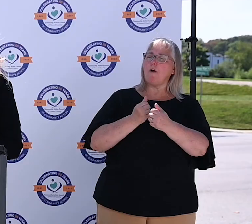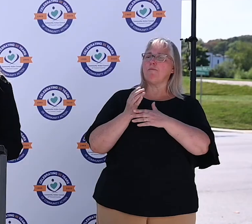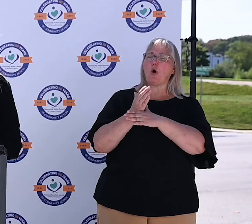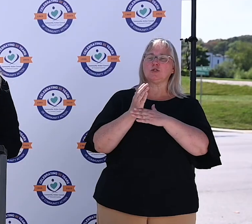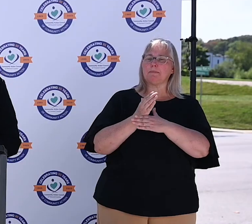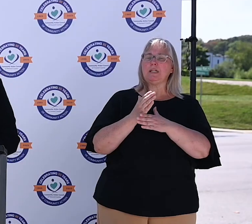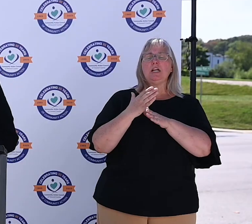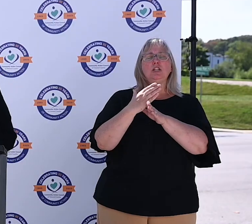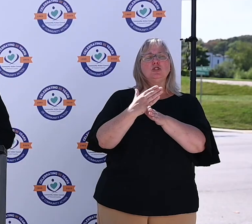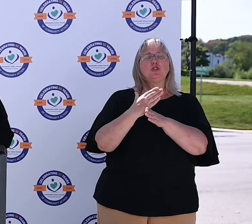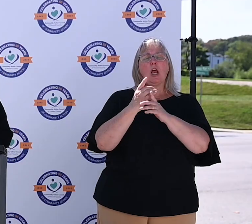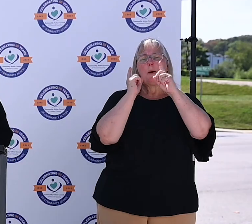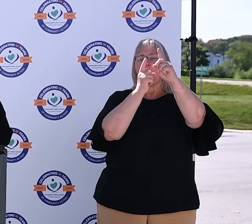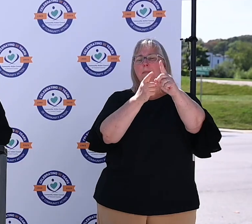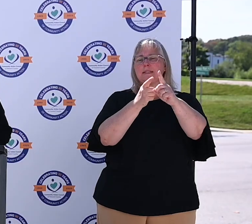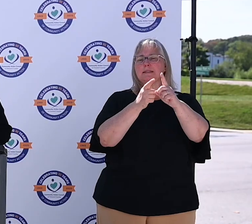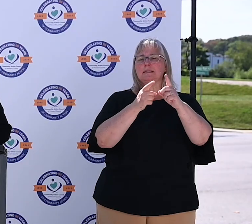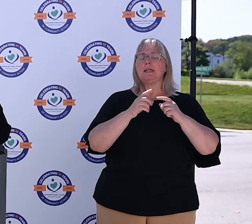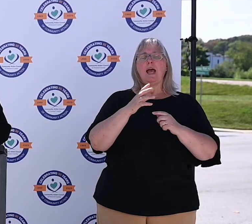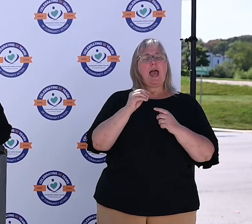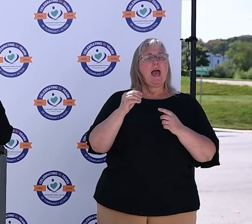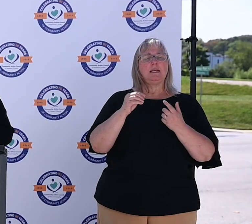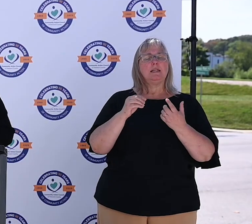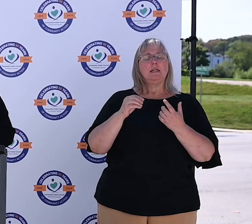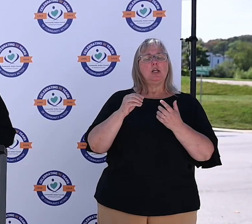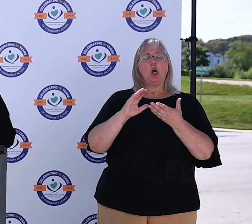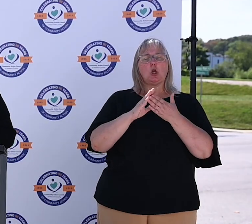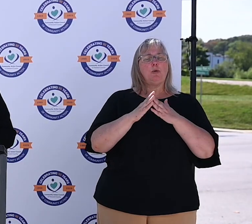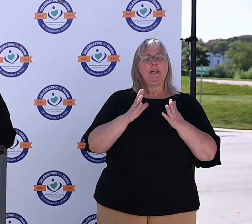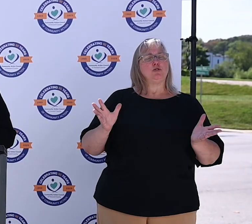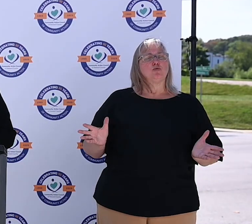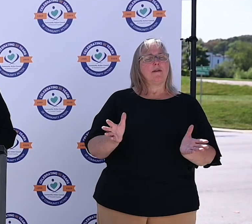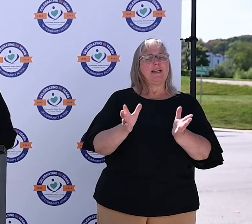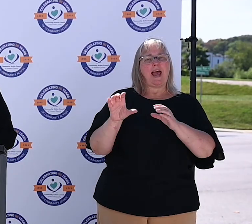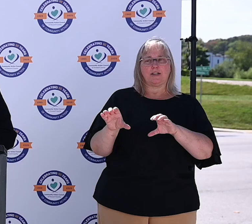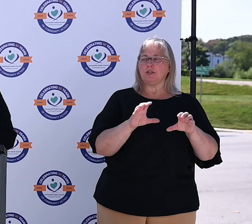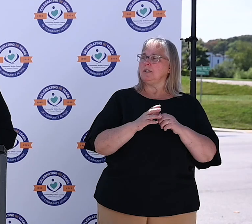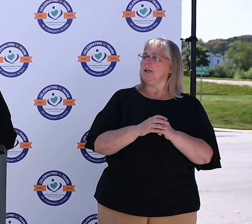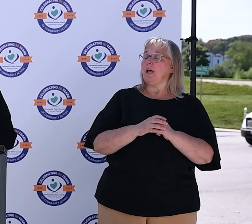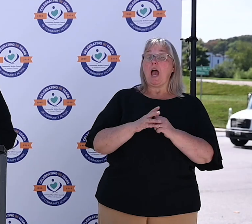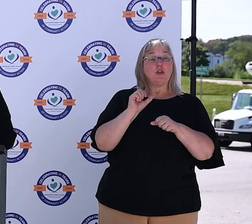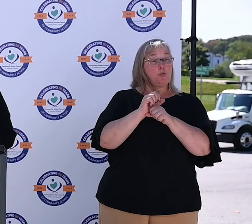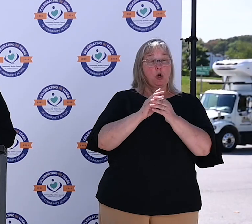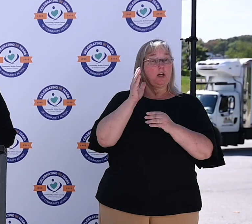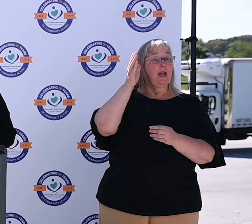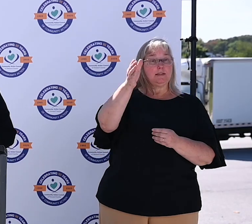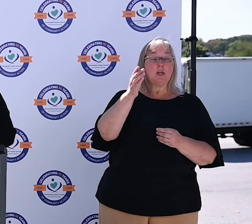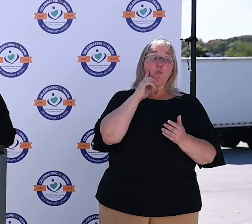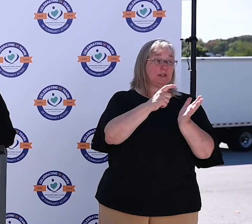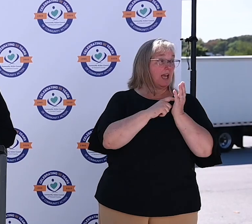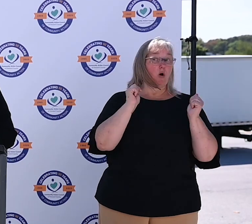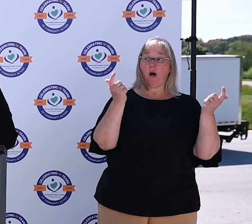shared purpose, and community-driven action. The work ahead is going to take all of